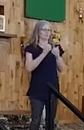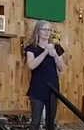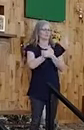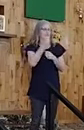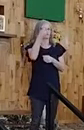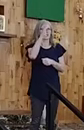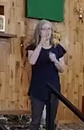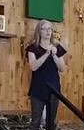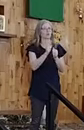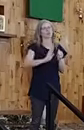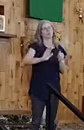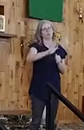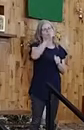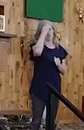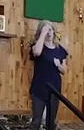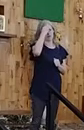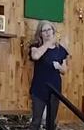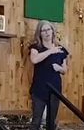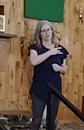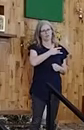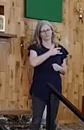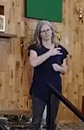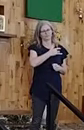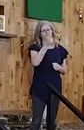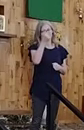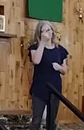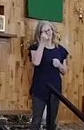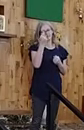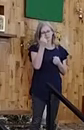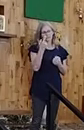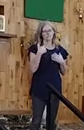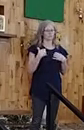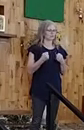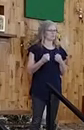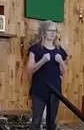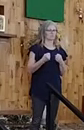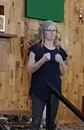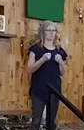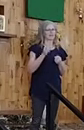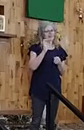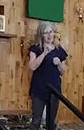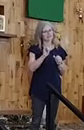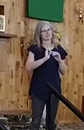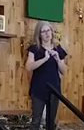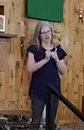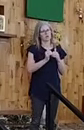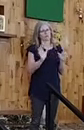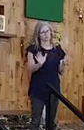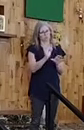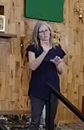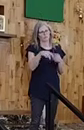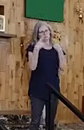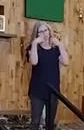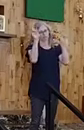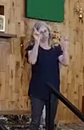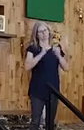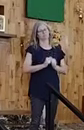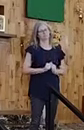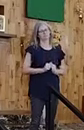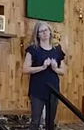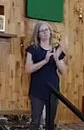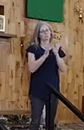all your mind and heart and understanding and strength. That is the way to do it. Jesus shows